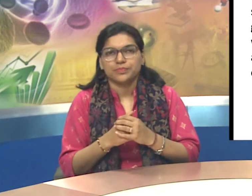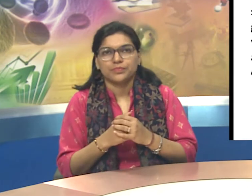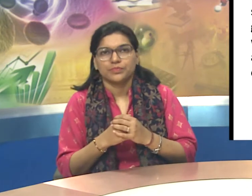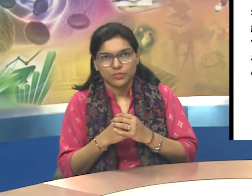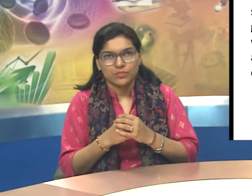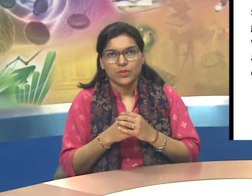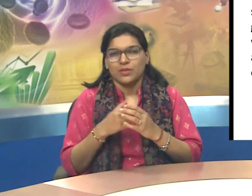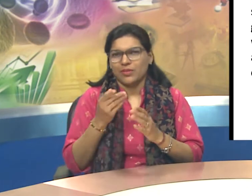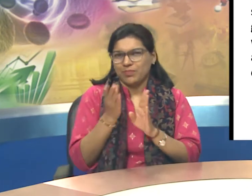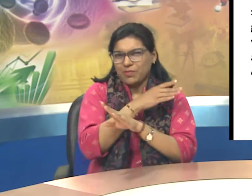of